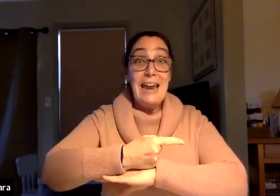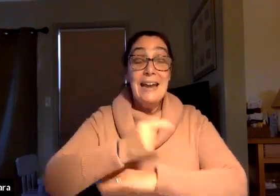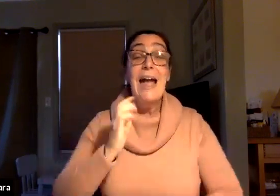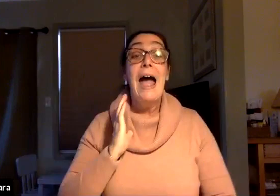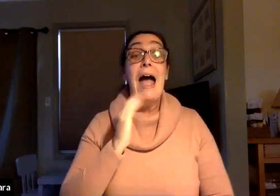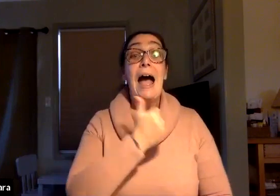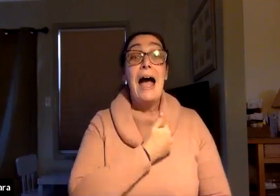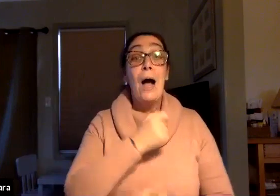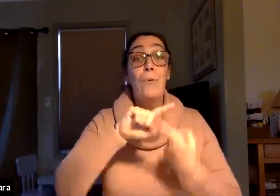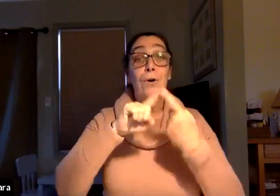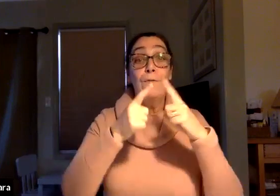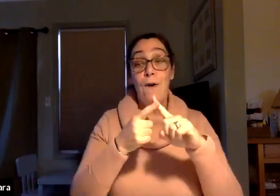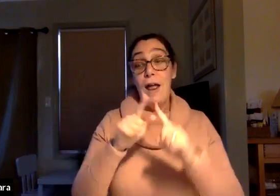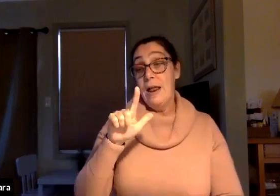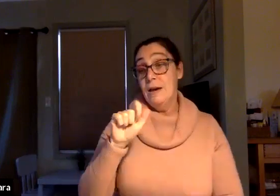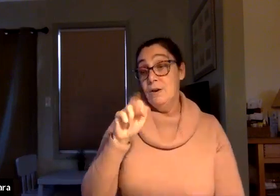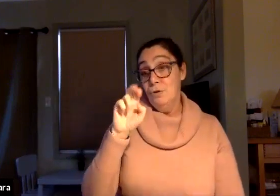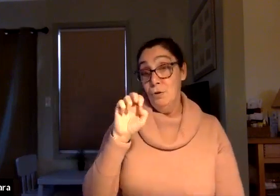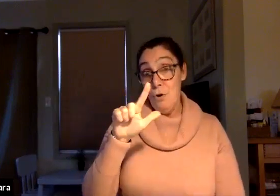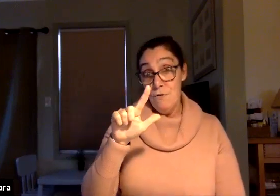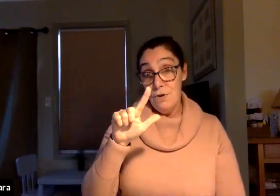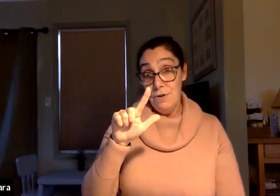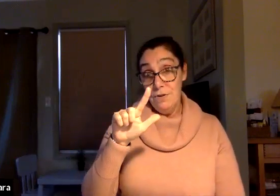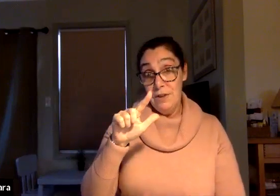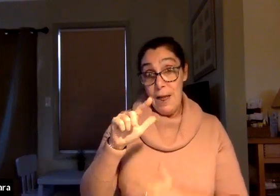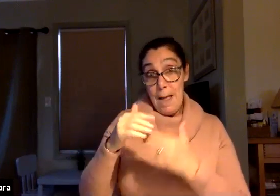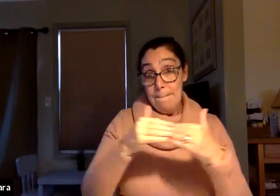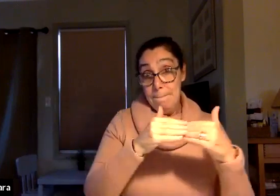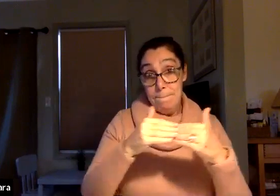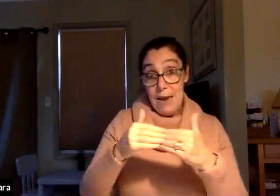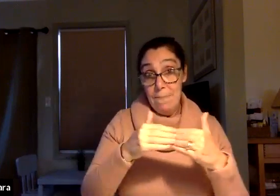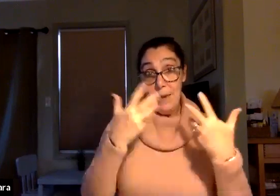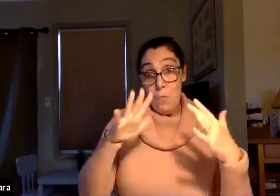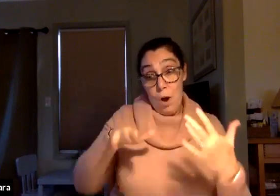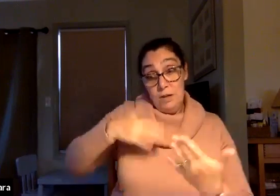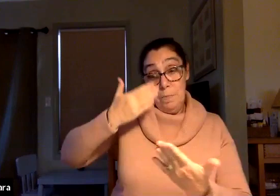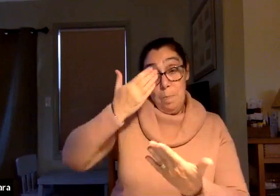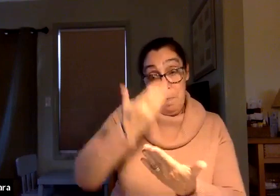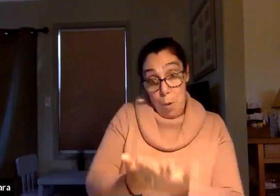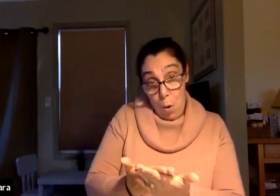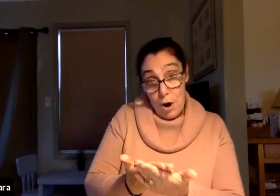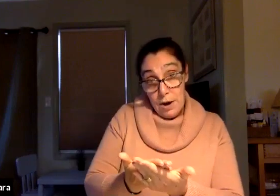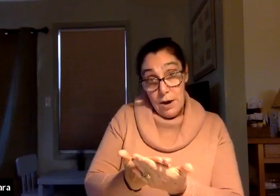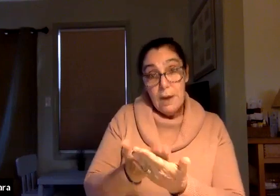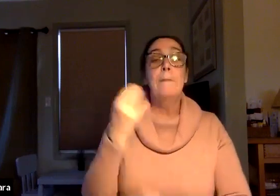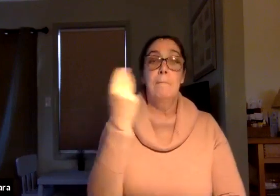birthday. Our friend Laurel's baby was born